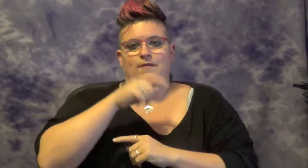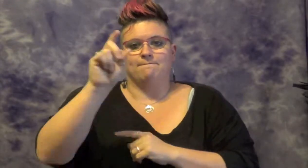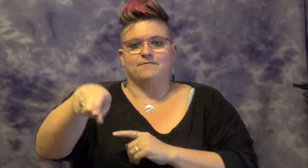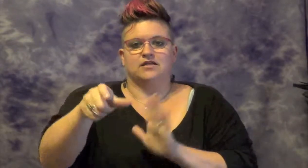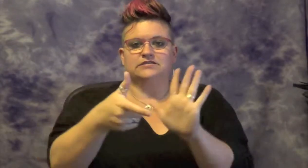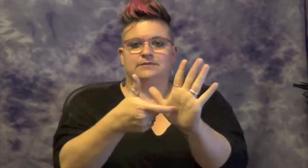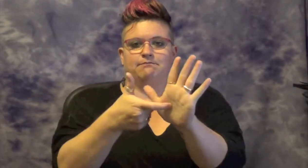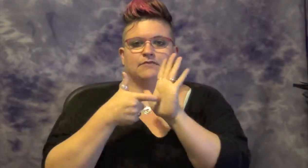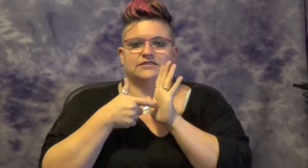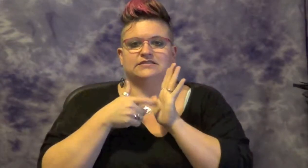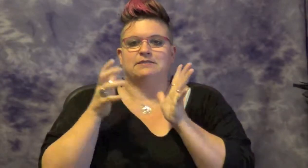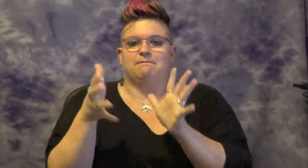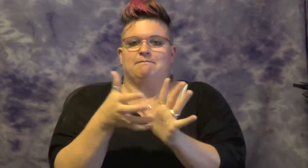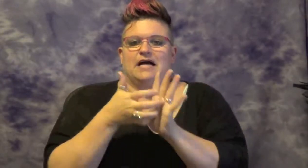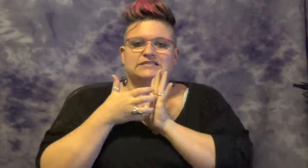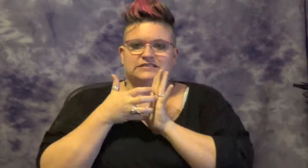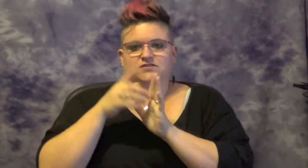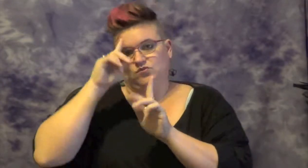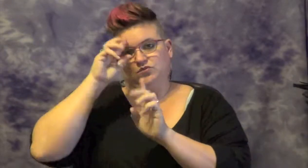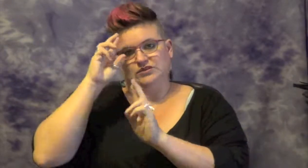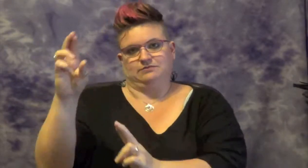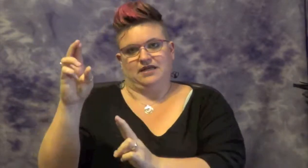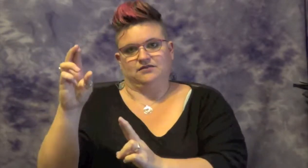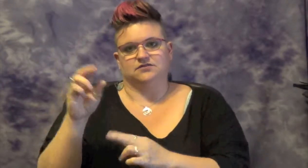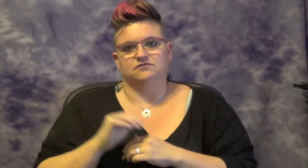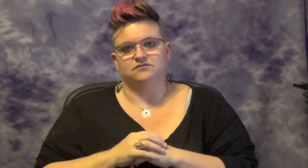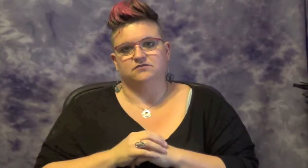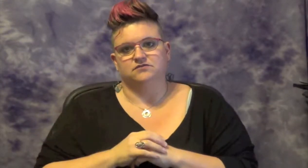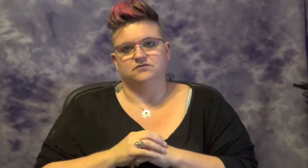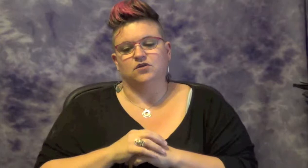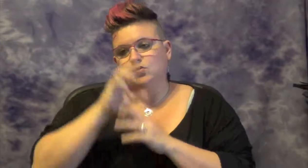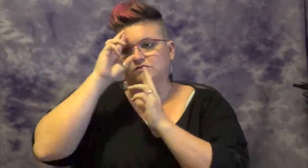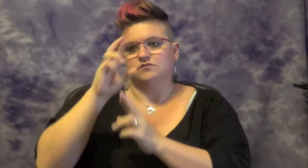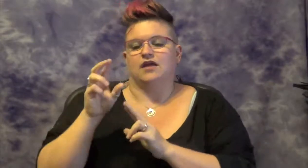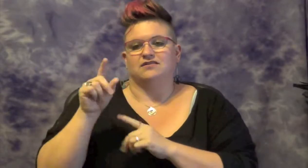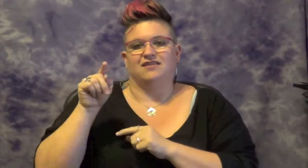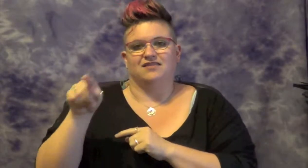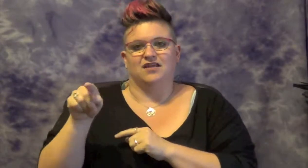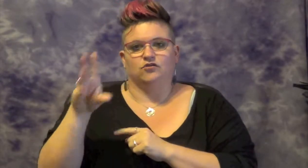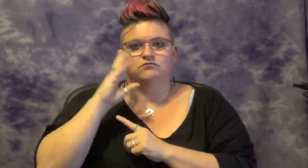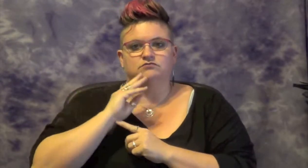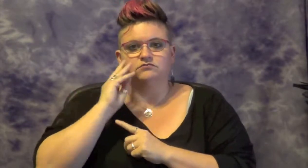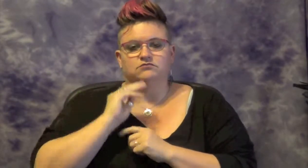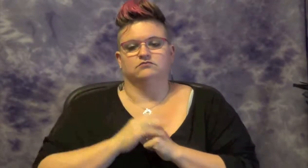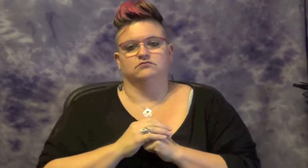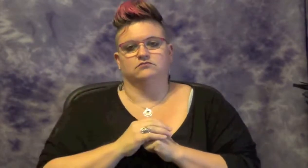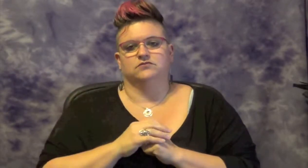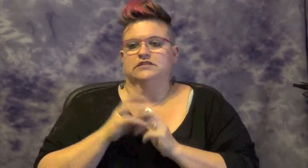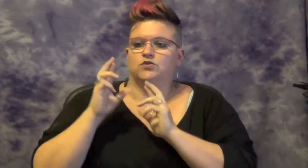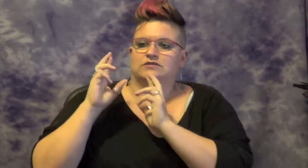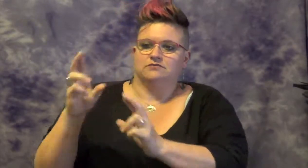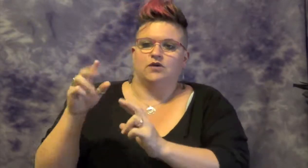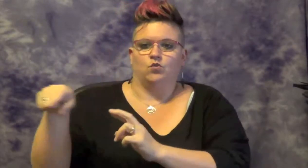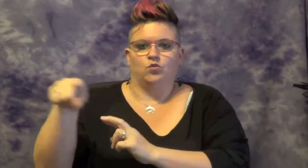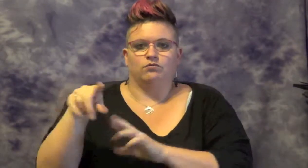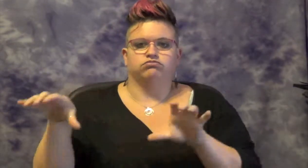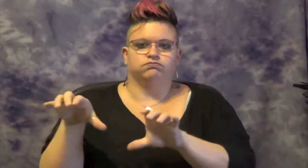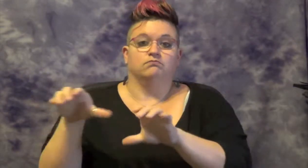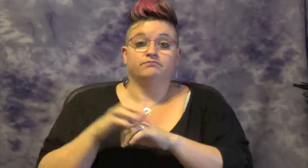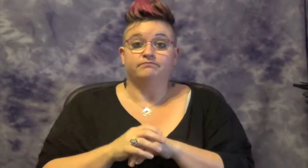own culture, and we must respect that. We have to respect their